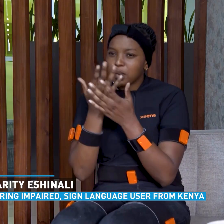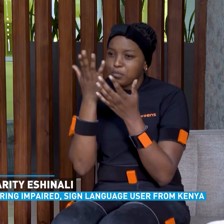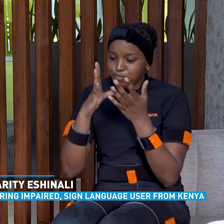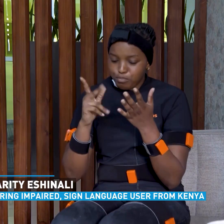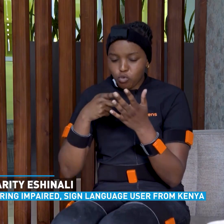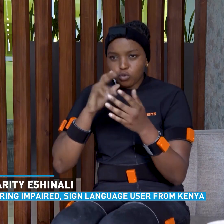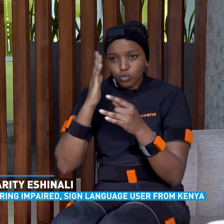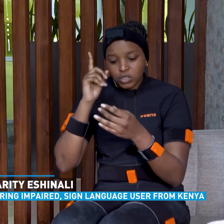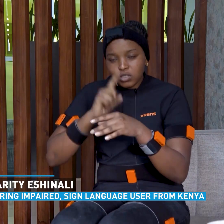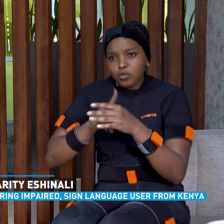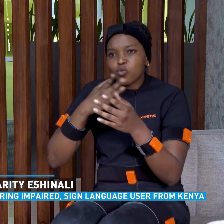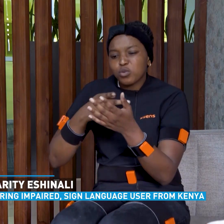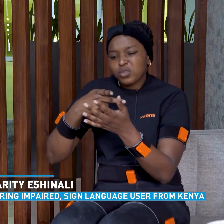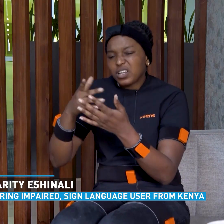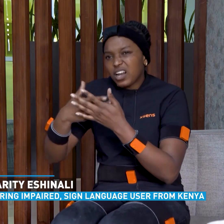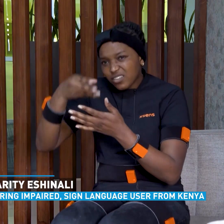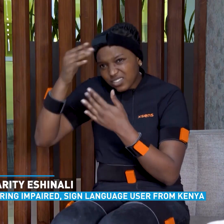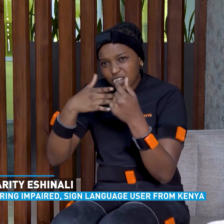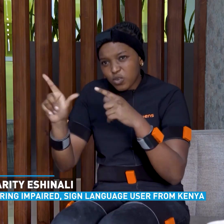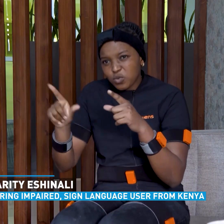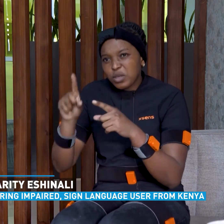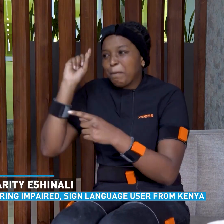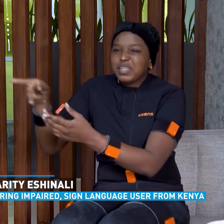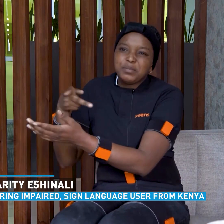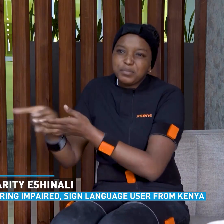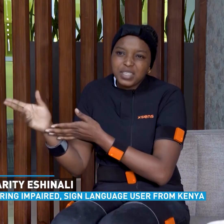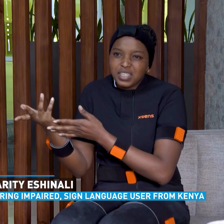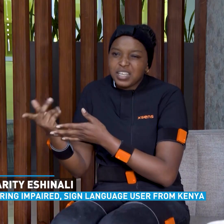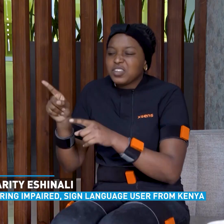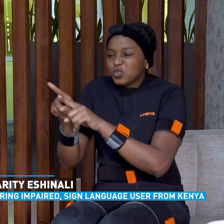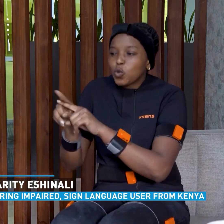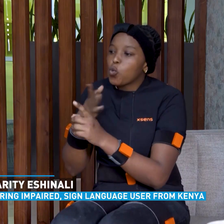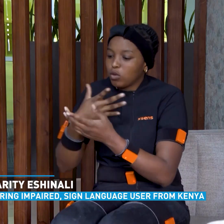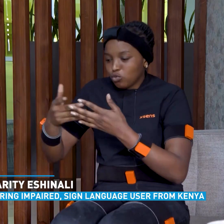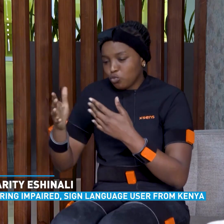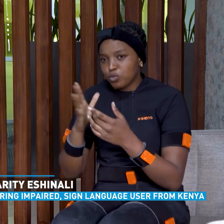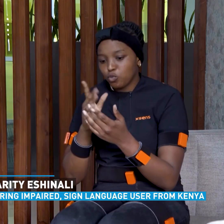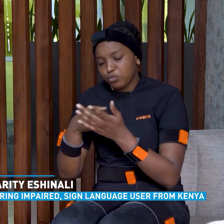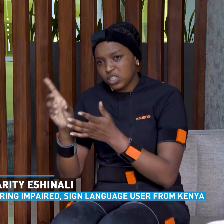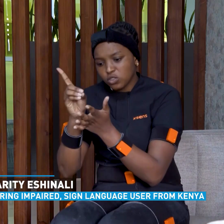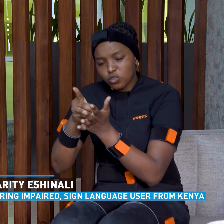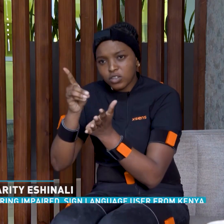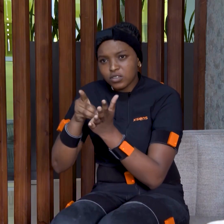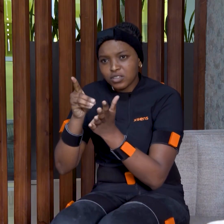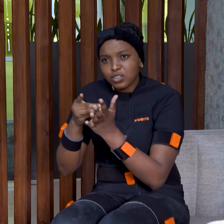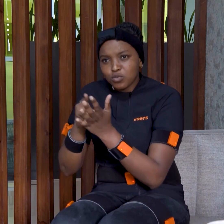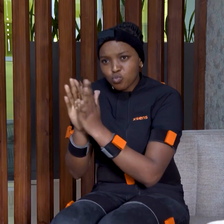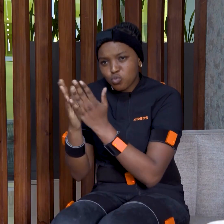you must pay, which is expensive. Also, the sign language dictionary is expensive. It is better to use this